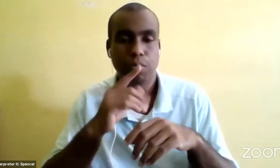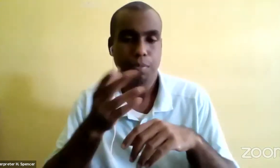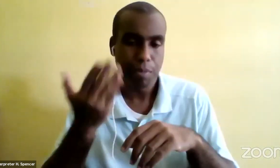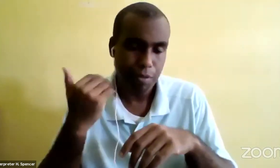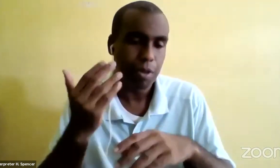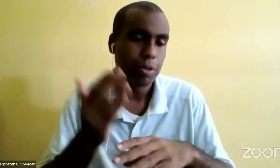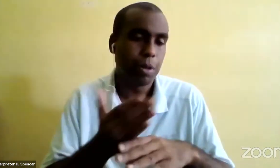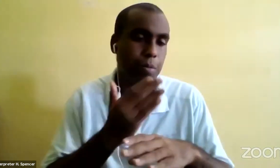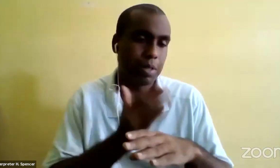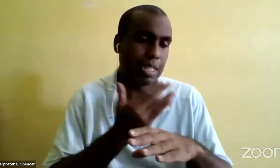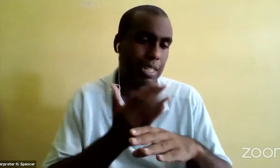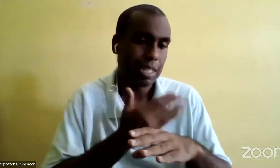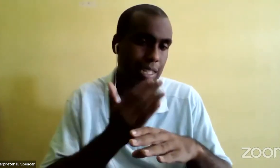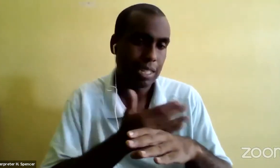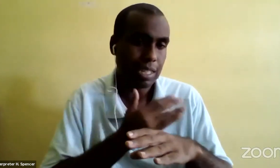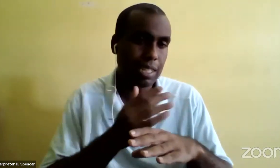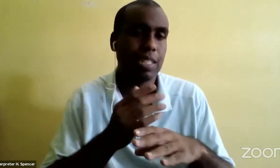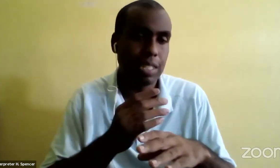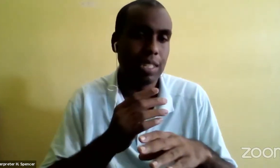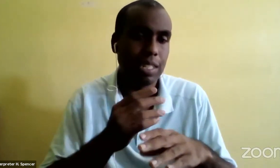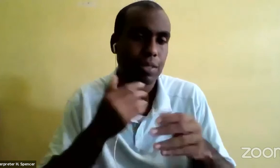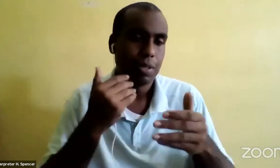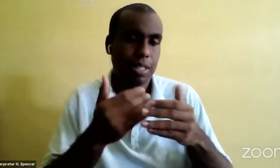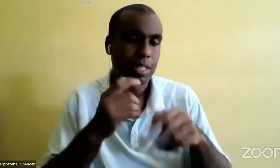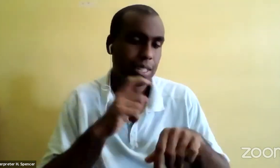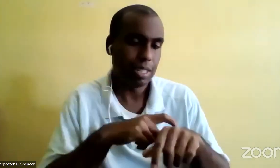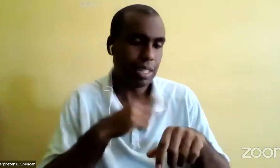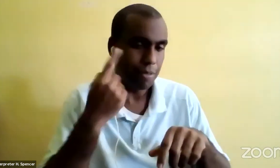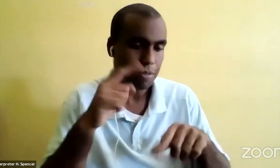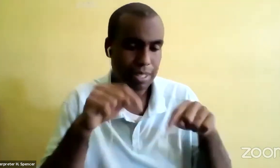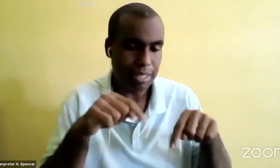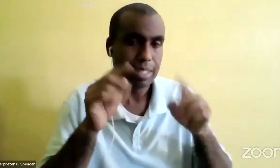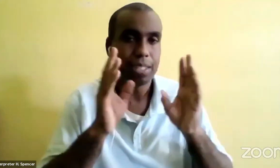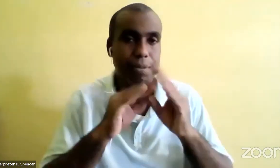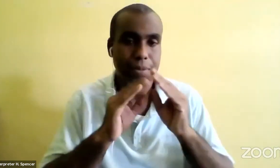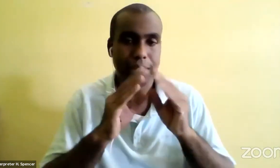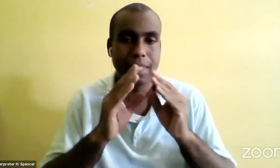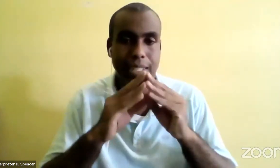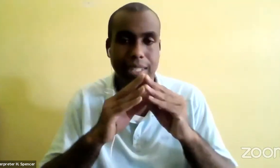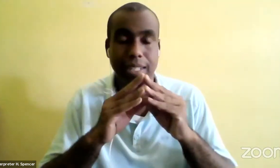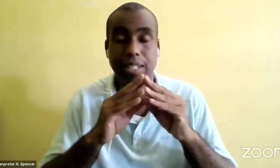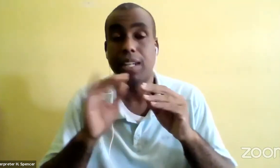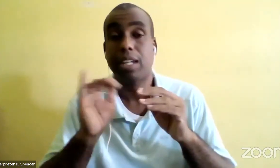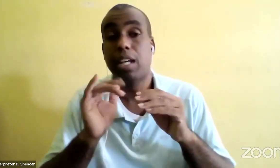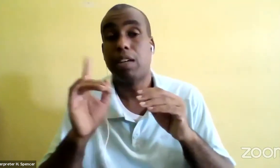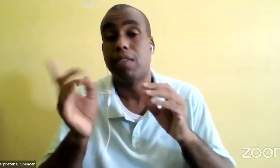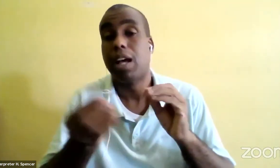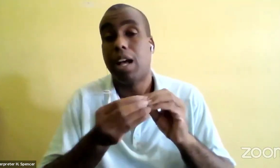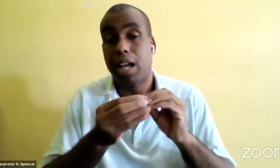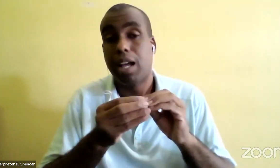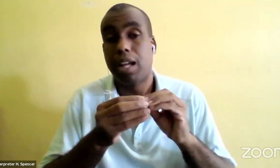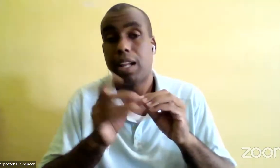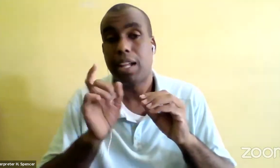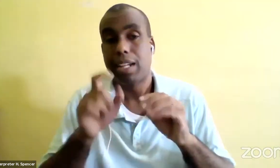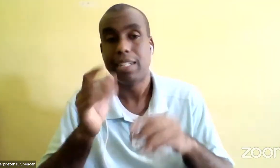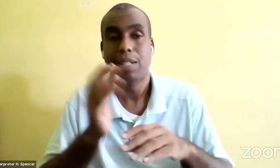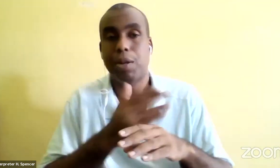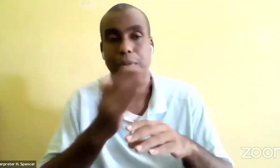to the meeting. And there's one more thing that's being updated right now as we're speaking by somebody